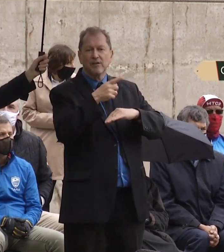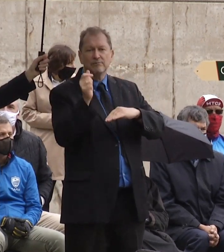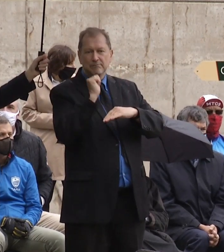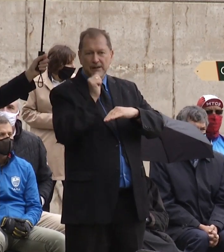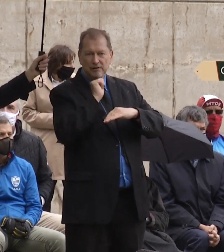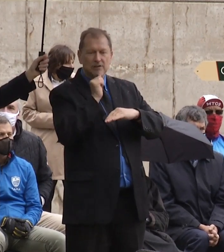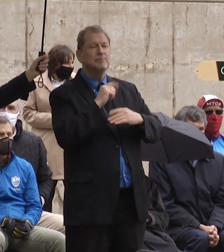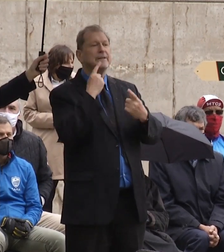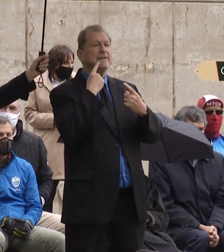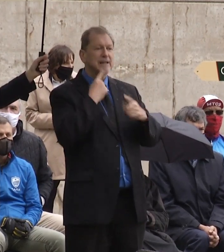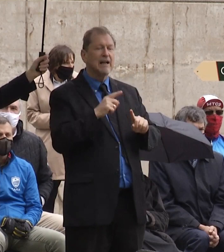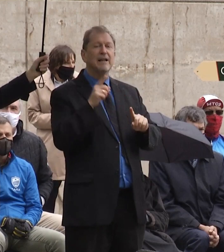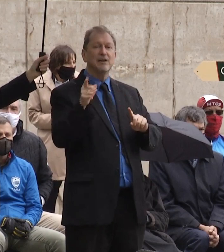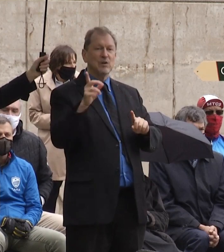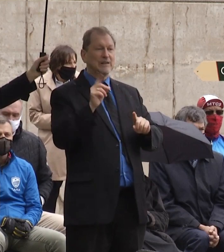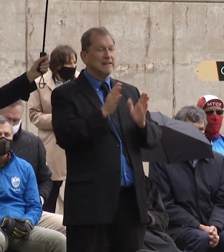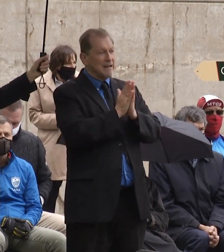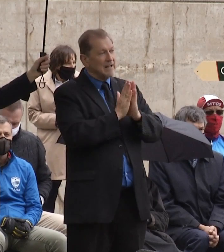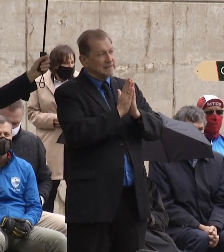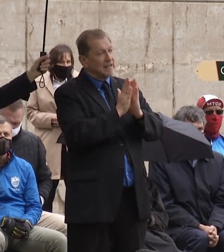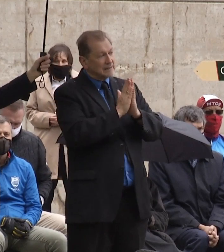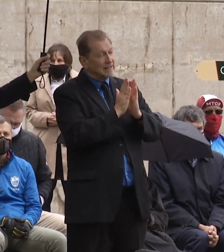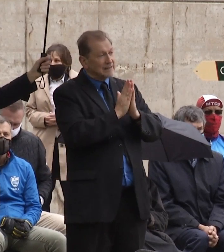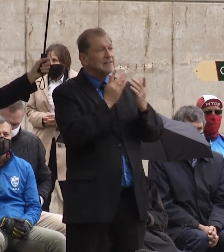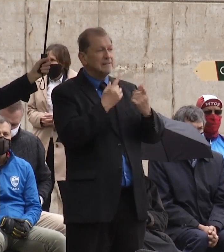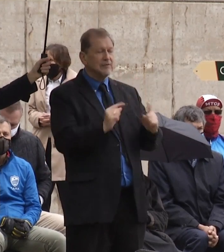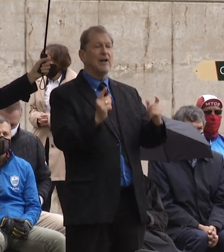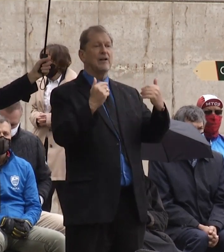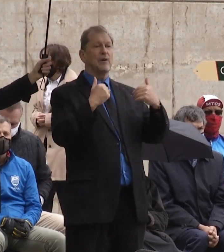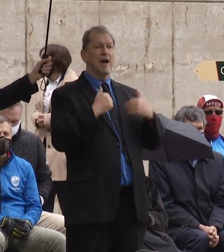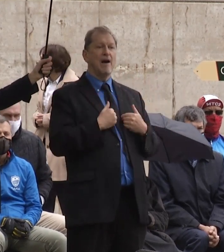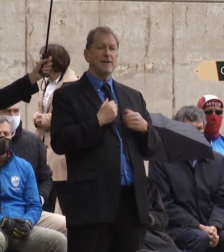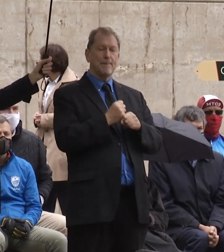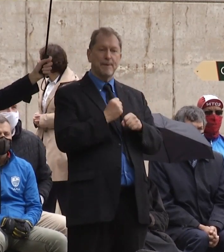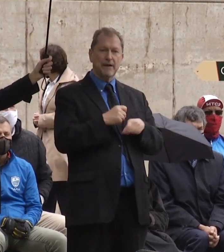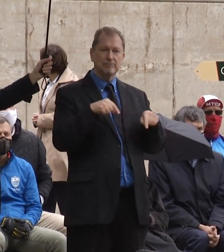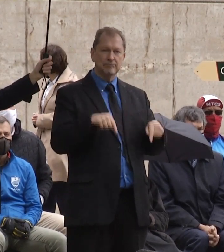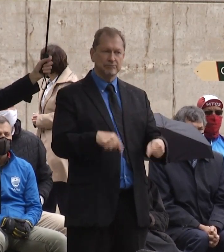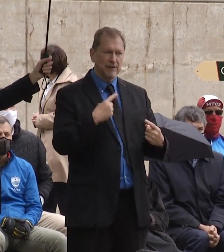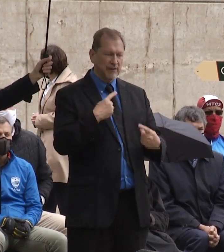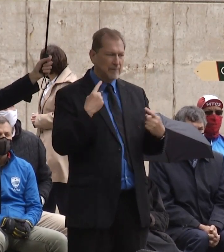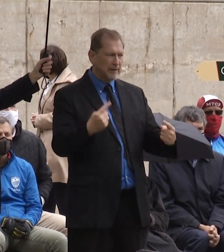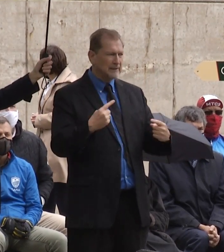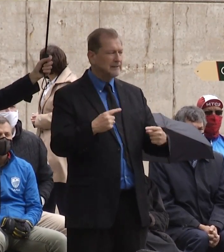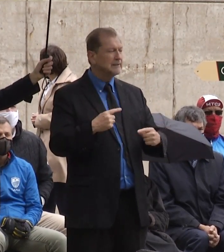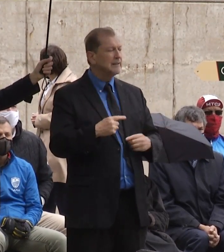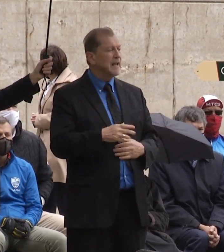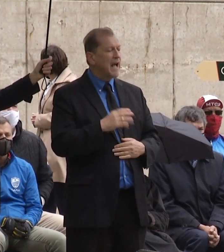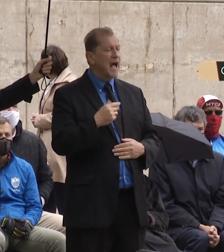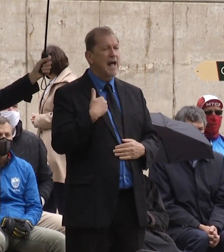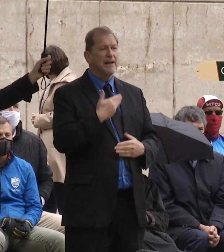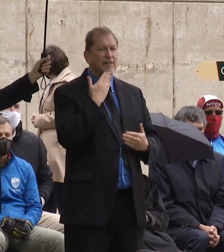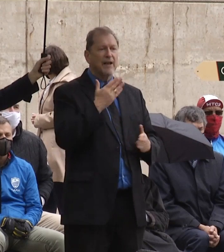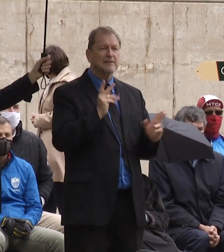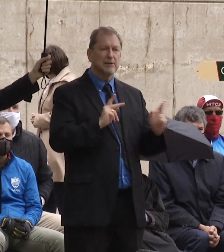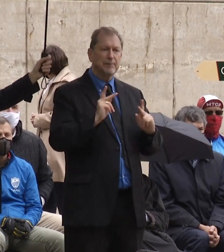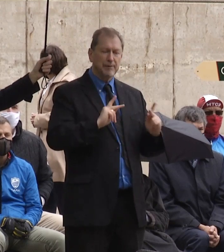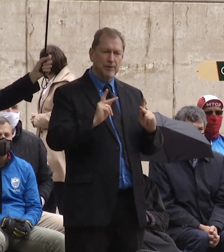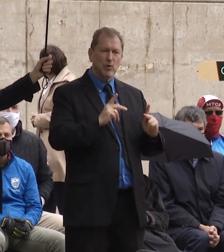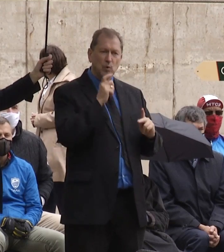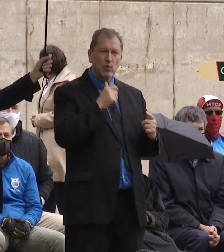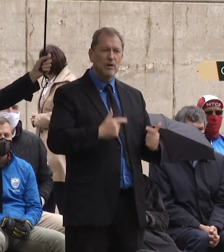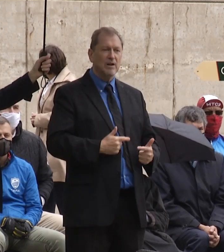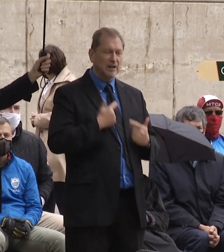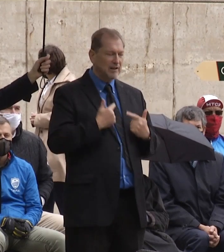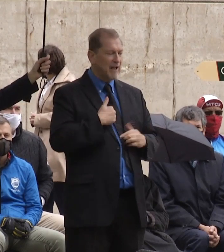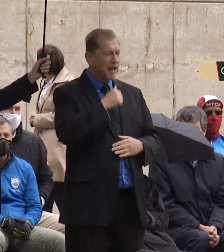making this the #1 destination in our city. And especially thanks to our residents who have patiently waited for this.